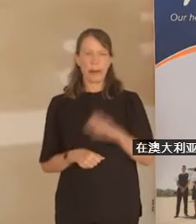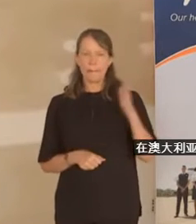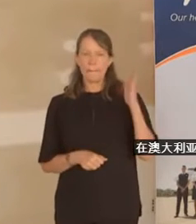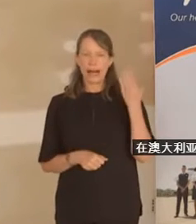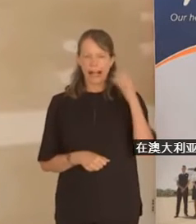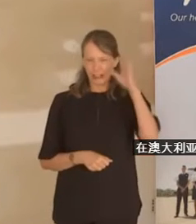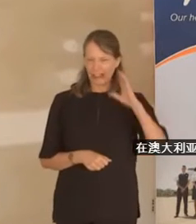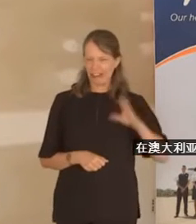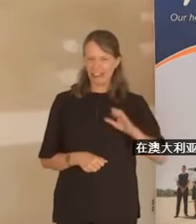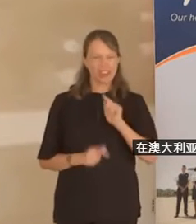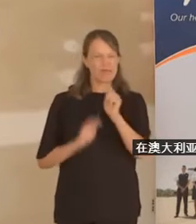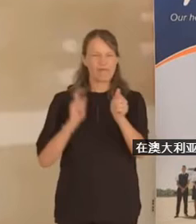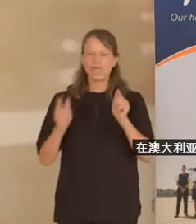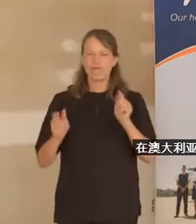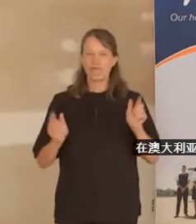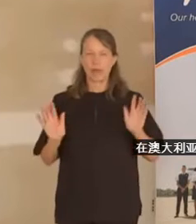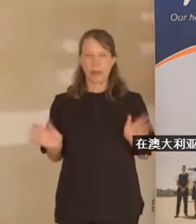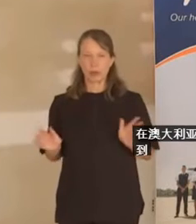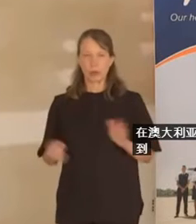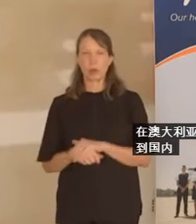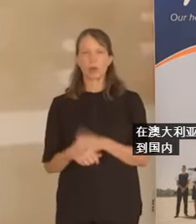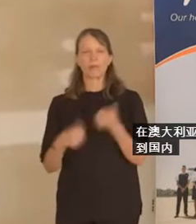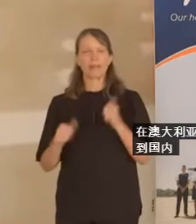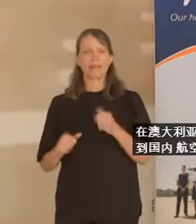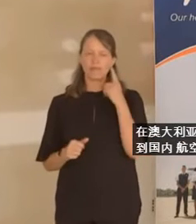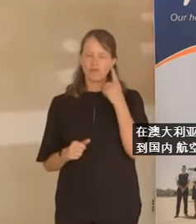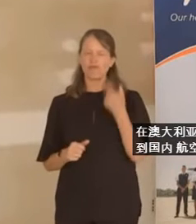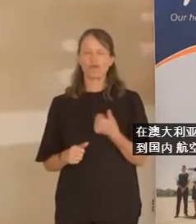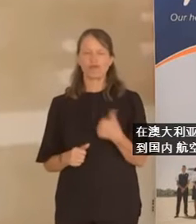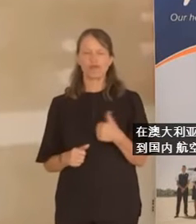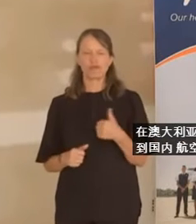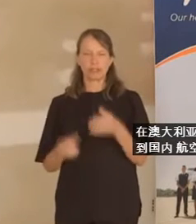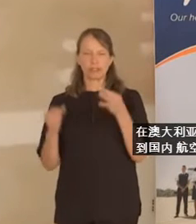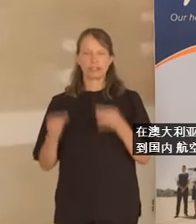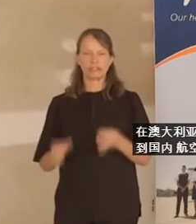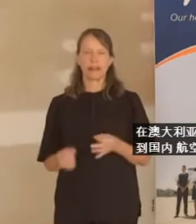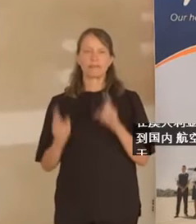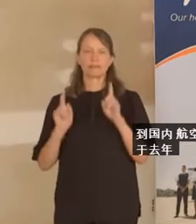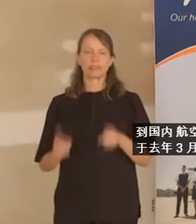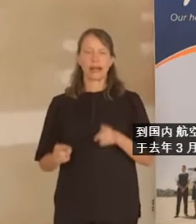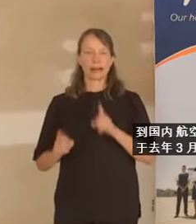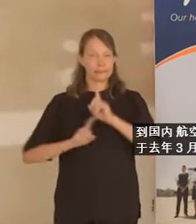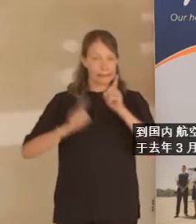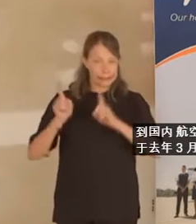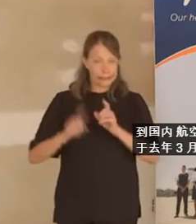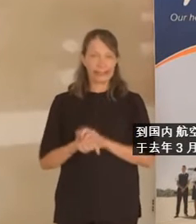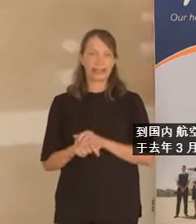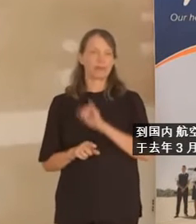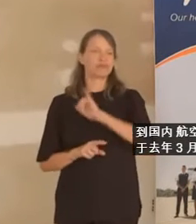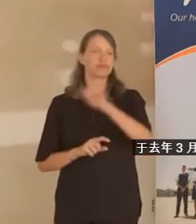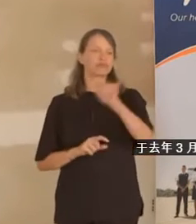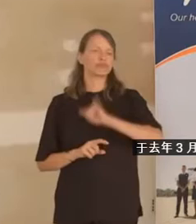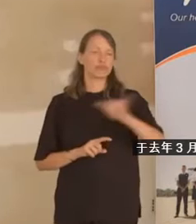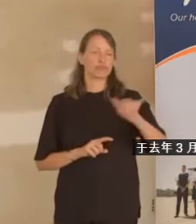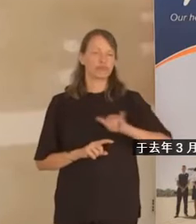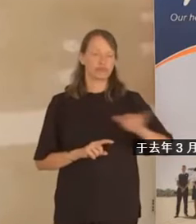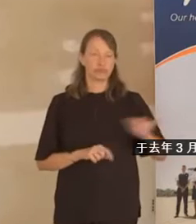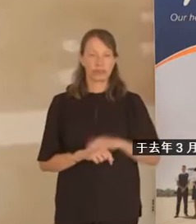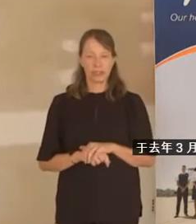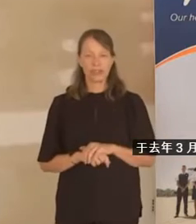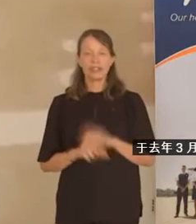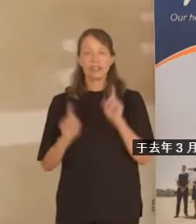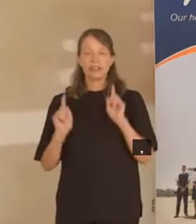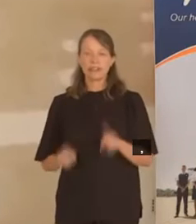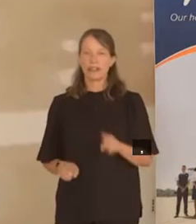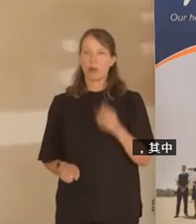regional operations around Australia, into the domestic airline market, and we commenced our first service on the 1st of March last